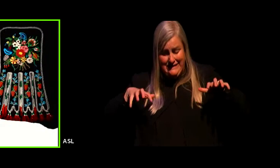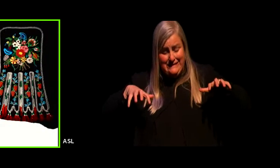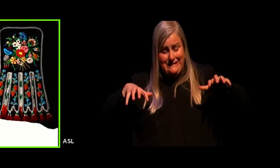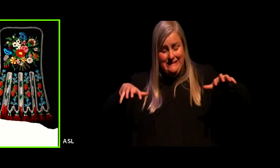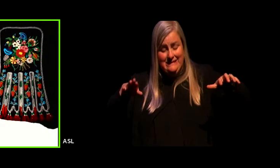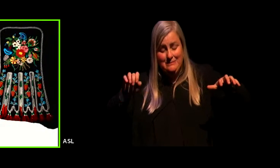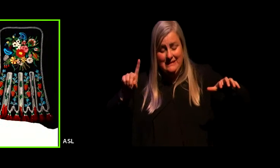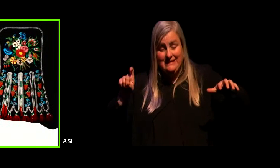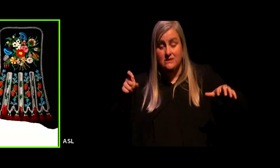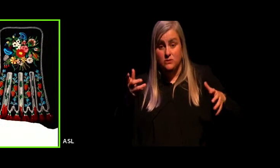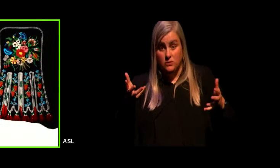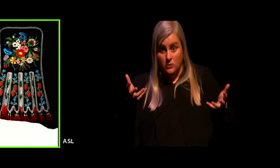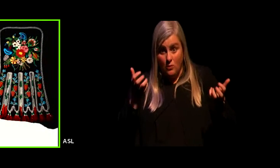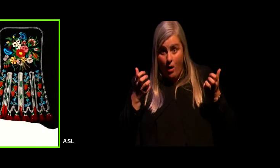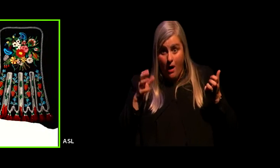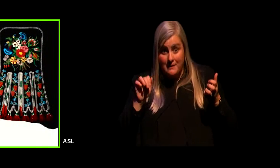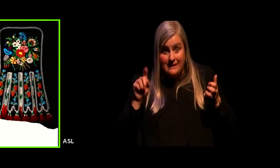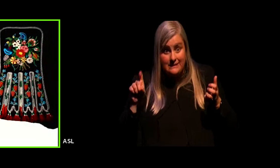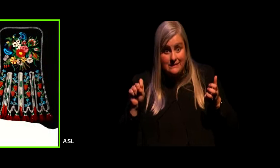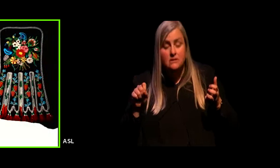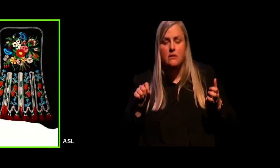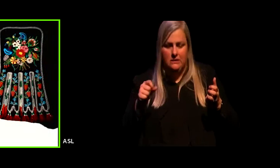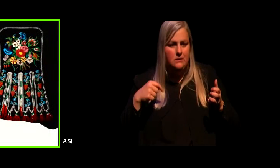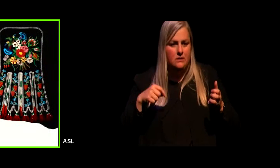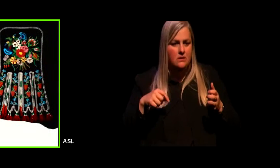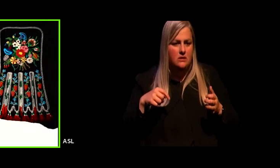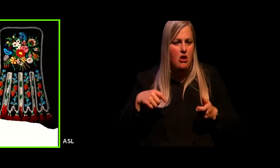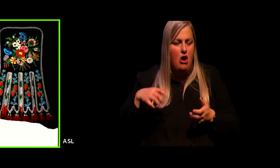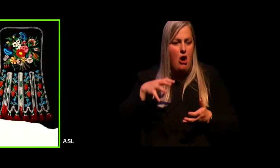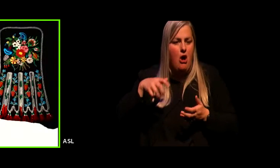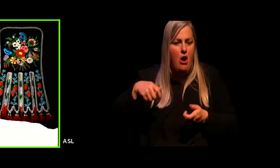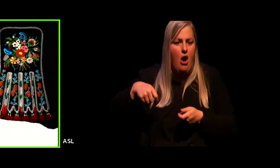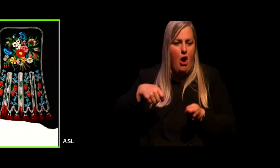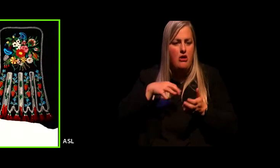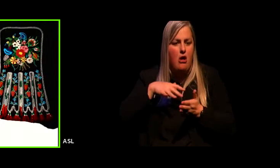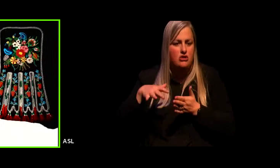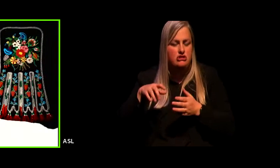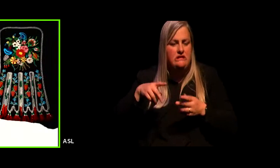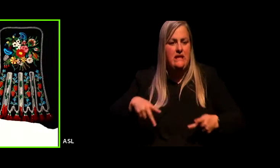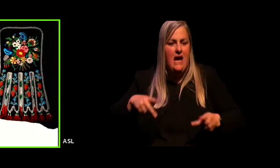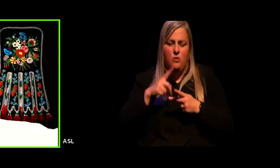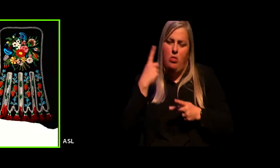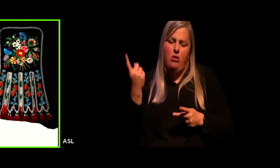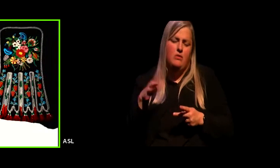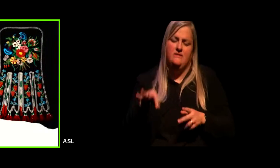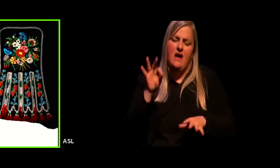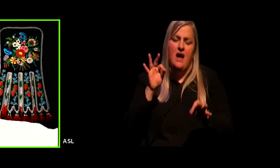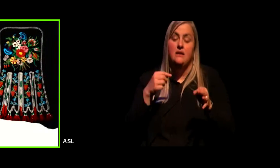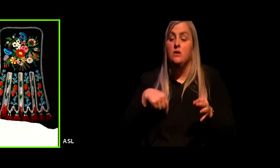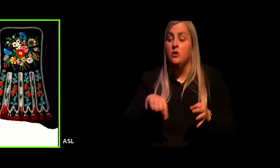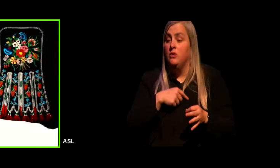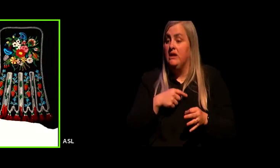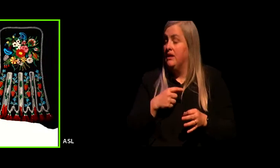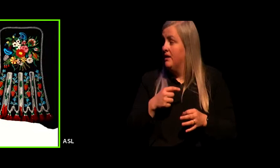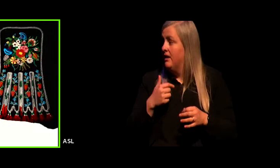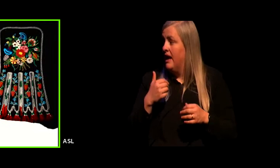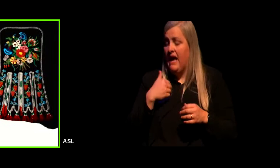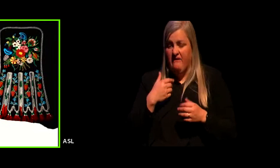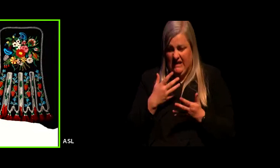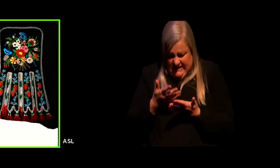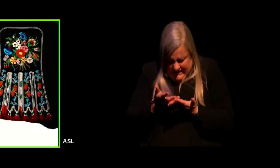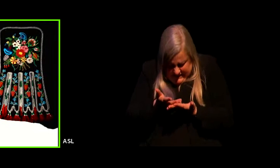in the thousands. Unfortunately, most of the time in archaeology, we don't use fine enough screens to find beads. These are like,